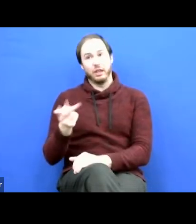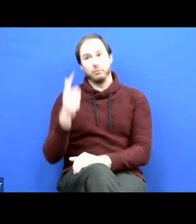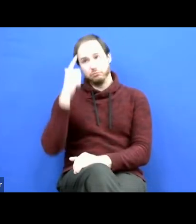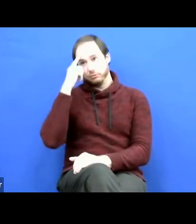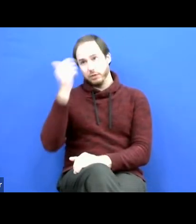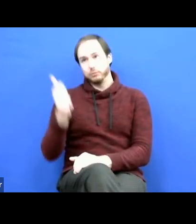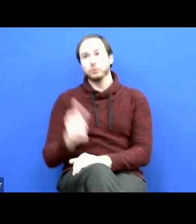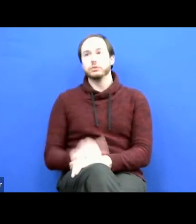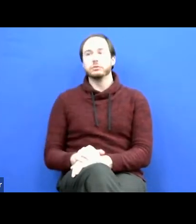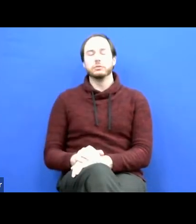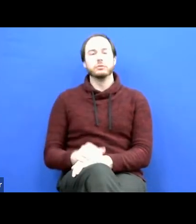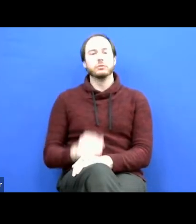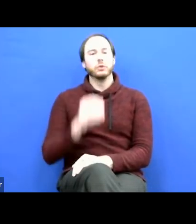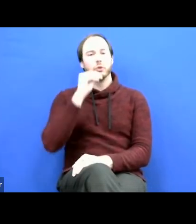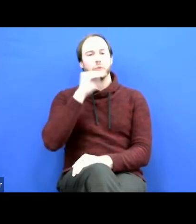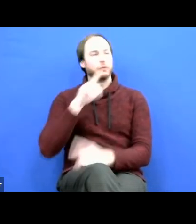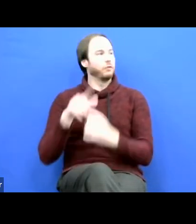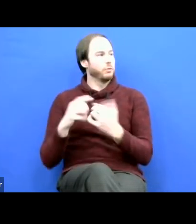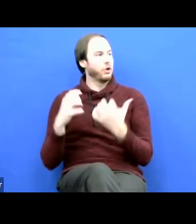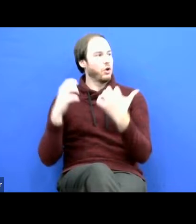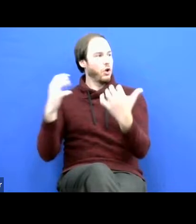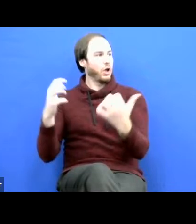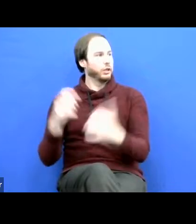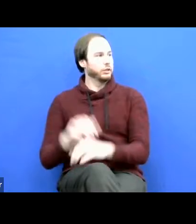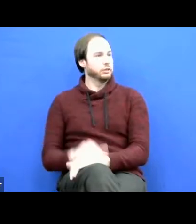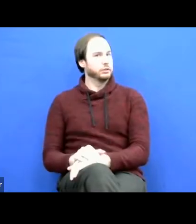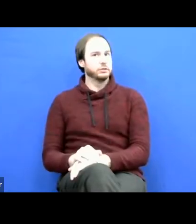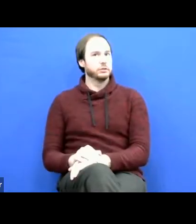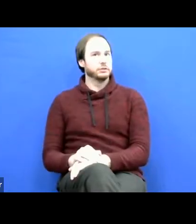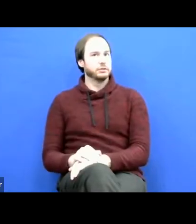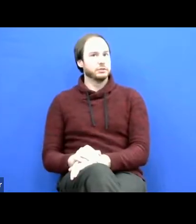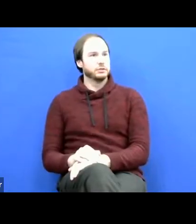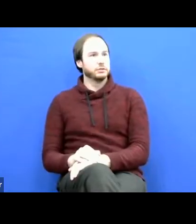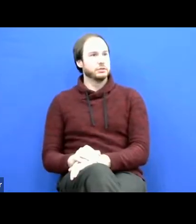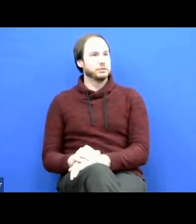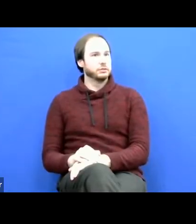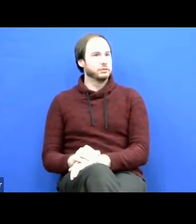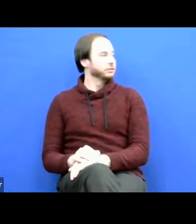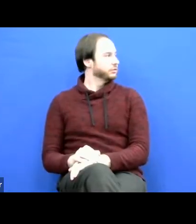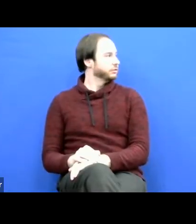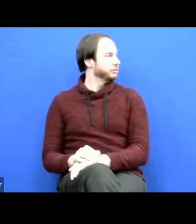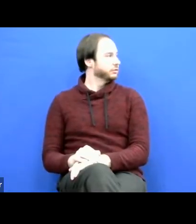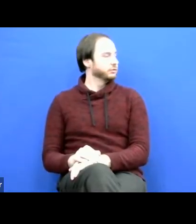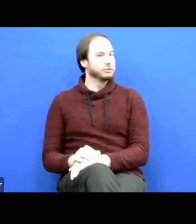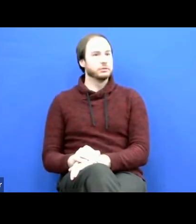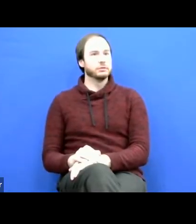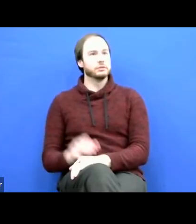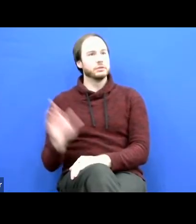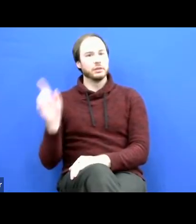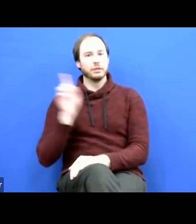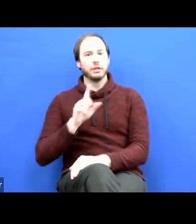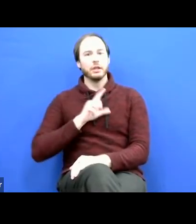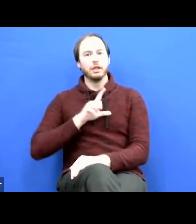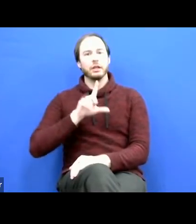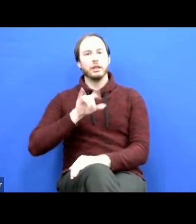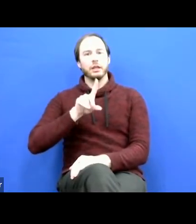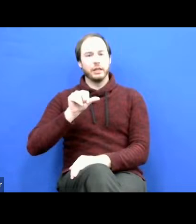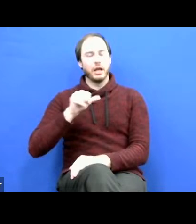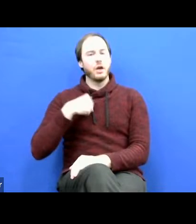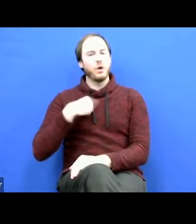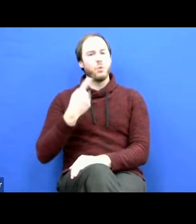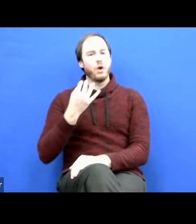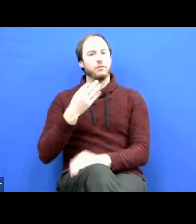forward. He wants solar. Oh. Go ahead. Hi, I'm Linda Hines. I'm one of the